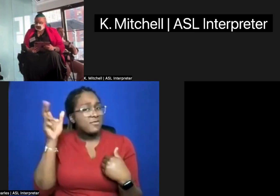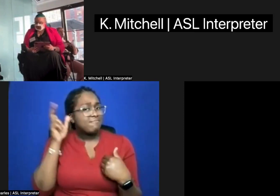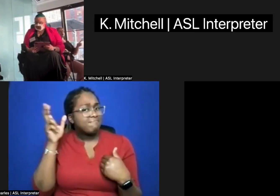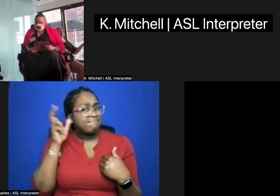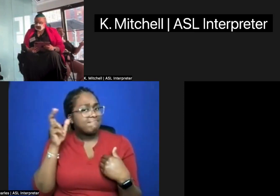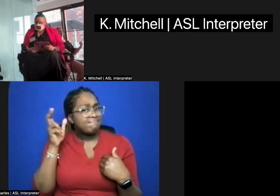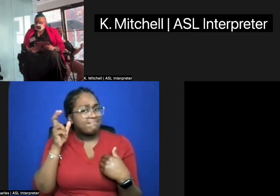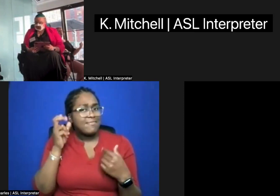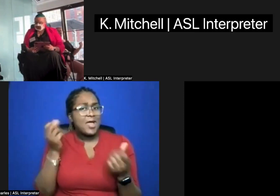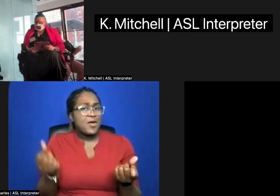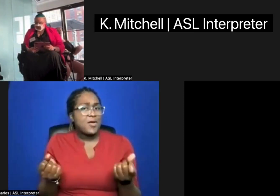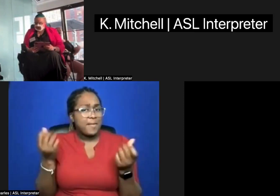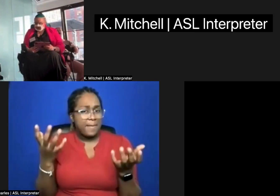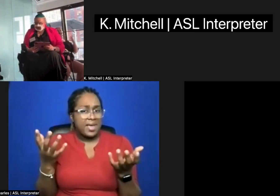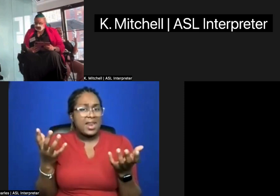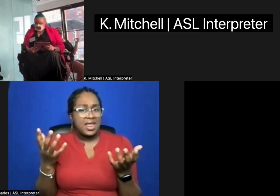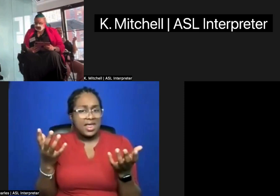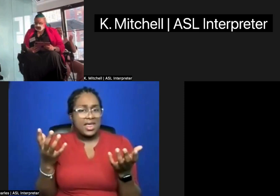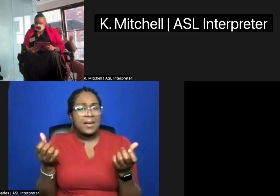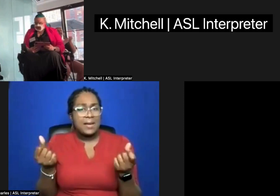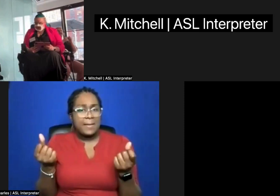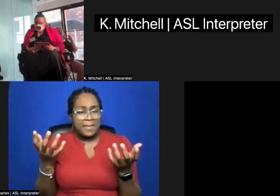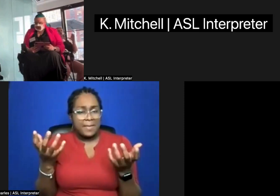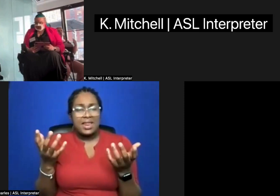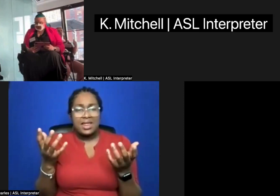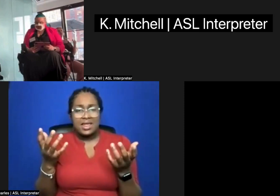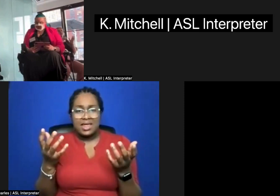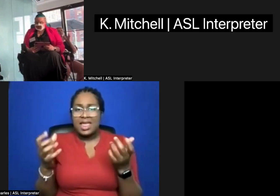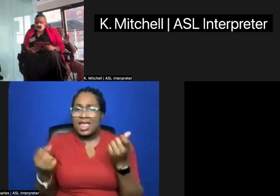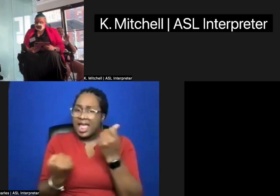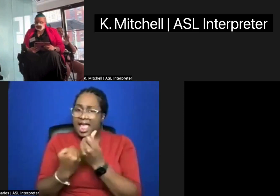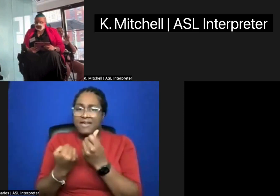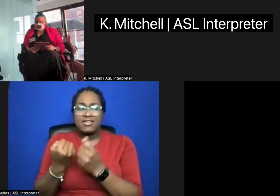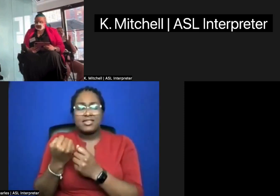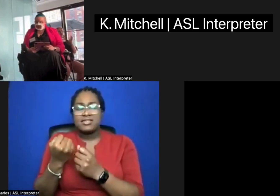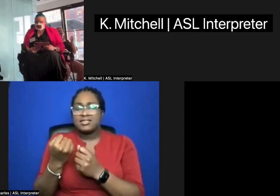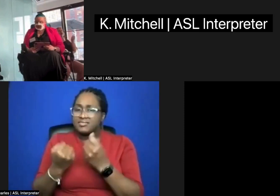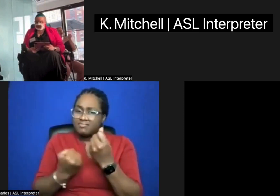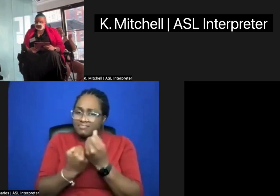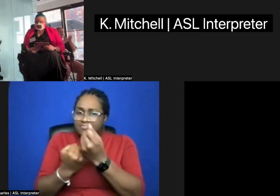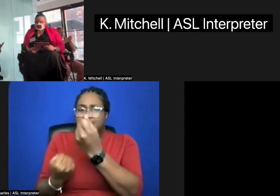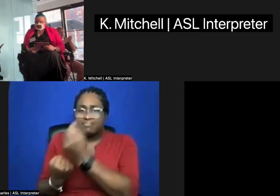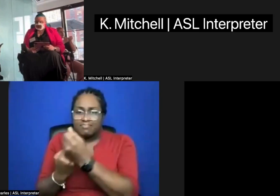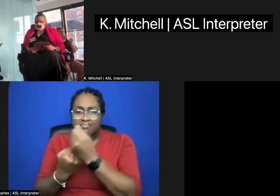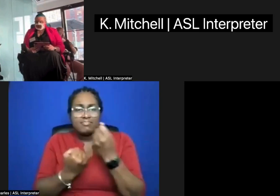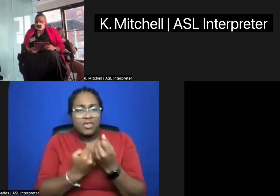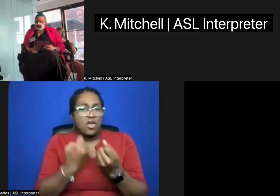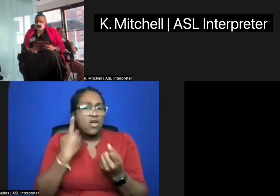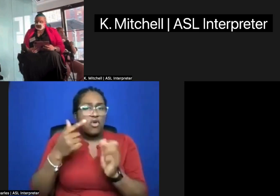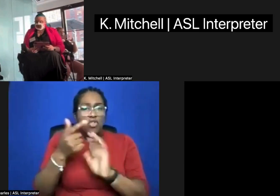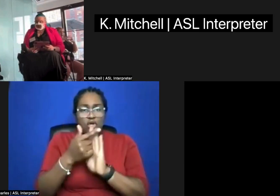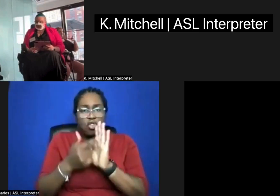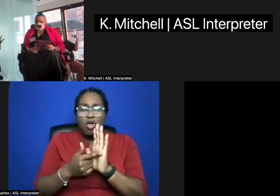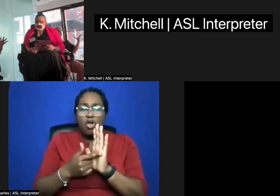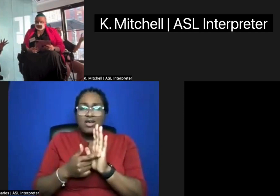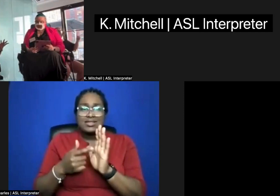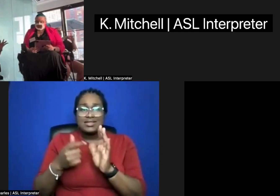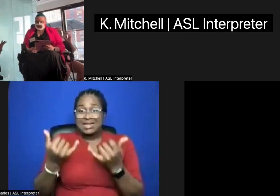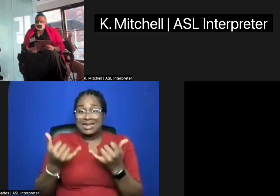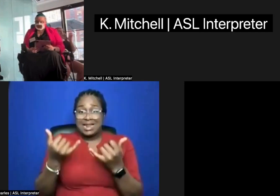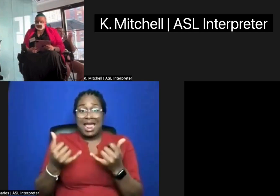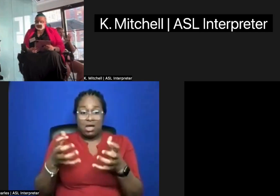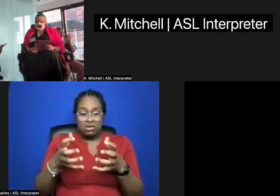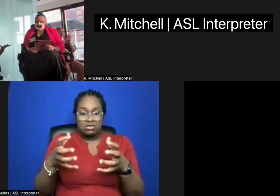lot of advocacy groups making sure that they're advocating for those laws so that it's expanded in those states that do not